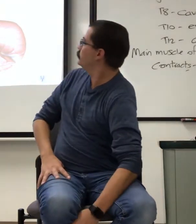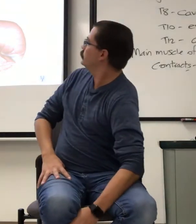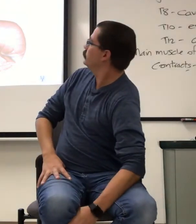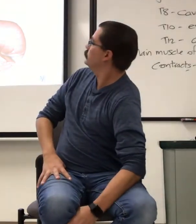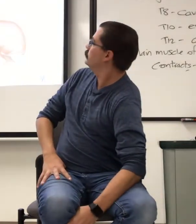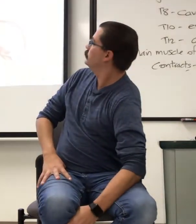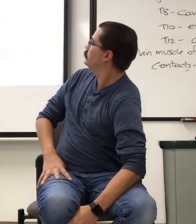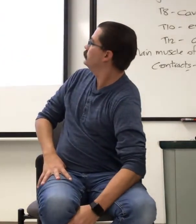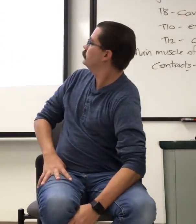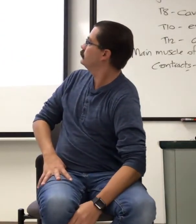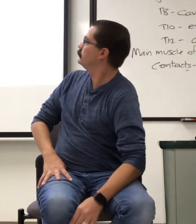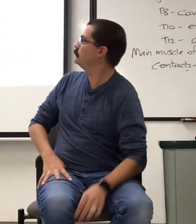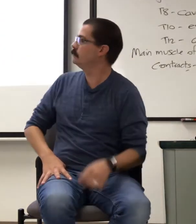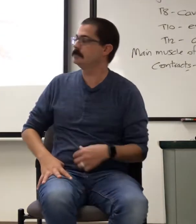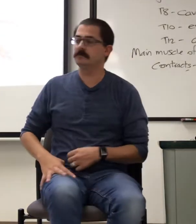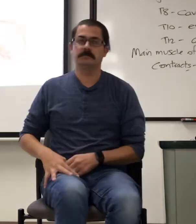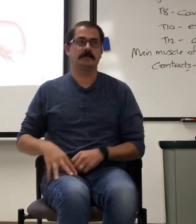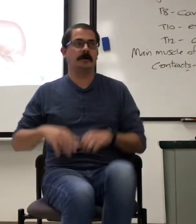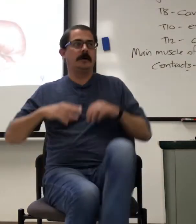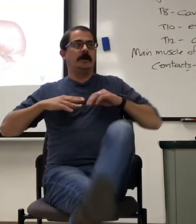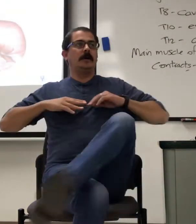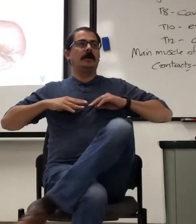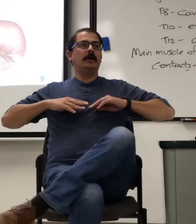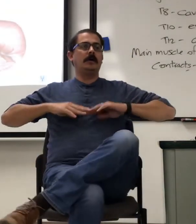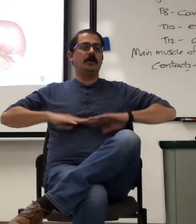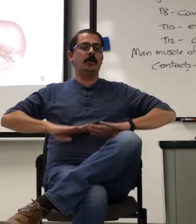Increase thoracic volume.